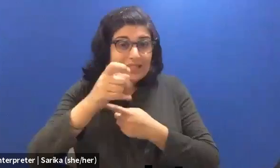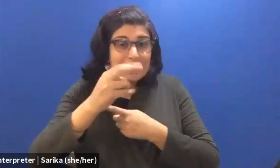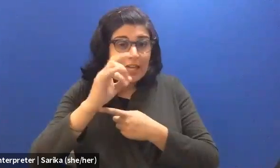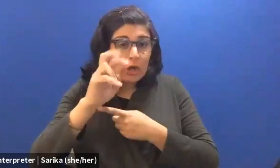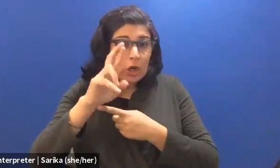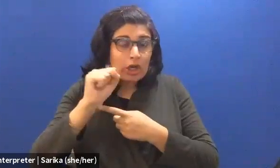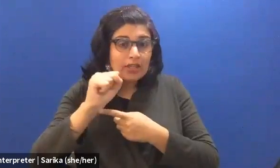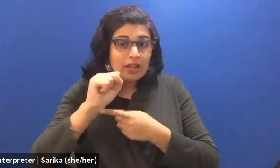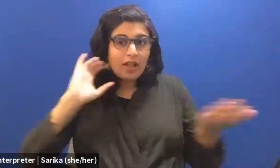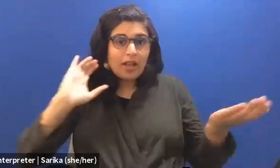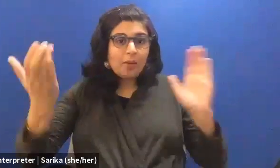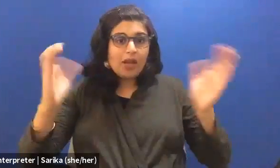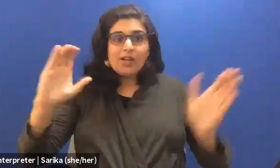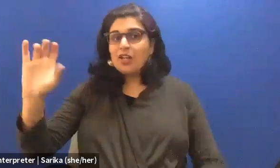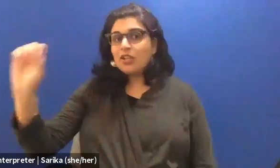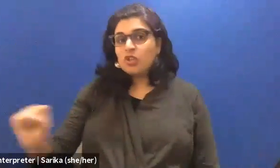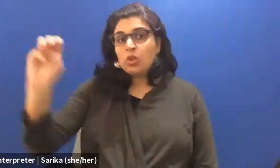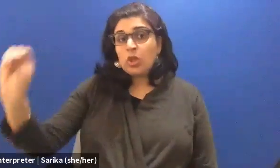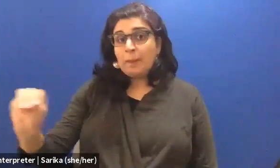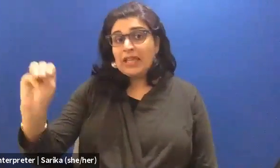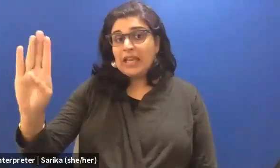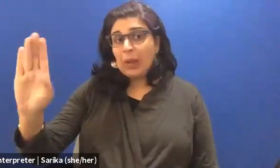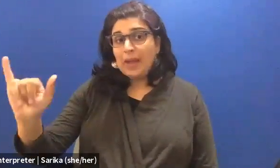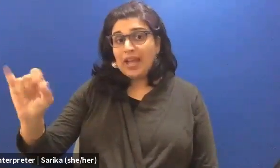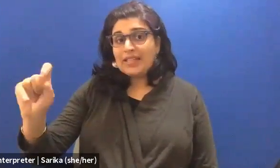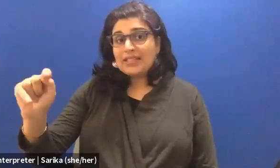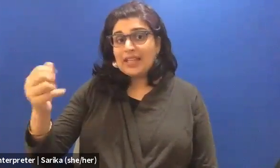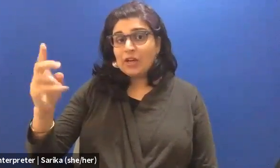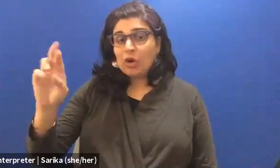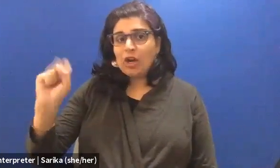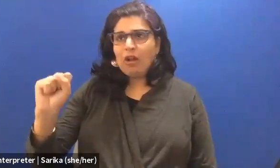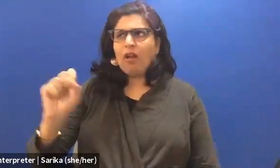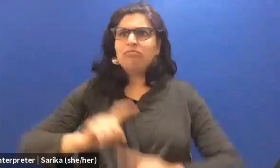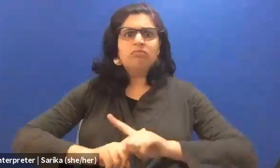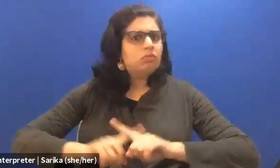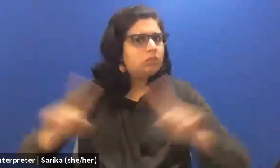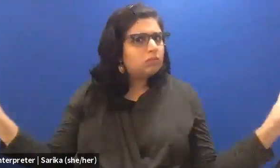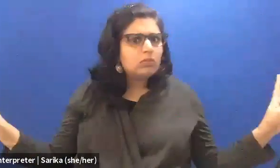and social media bystander. Completely different,